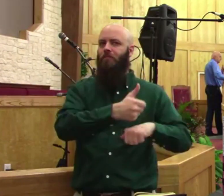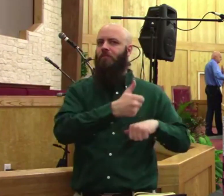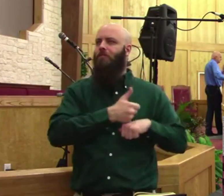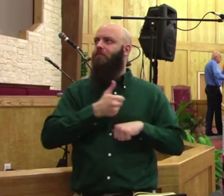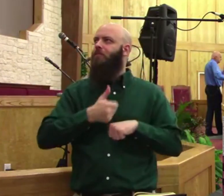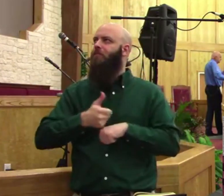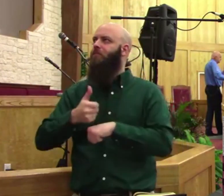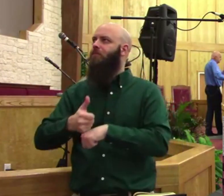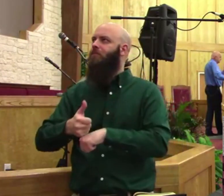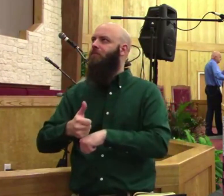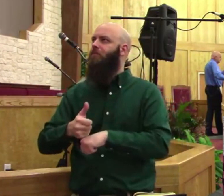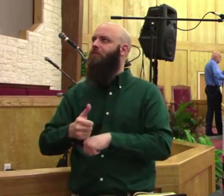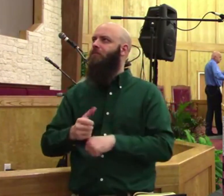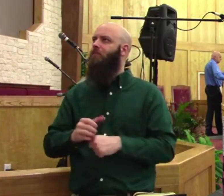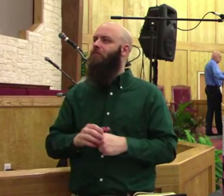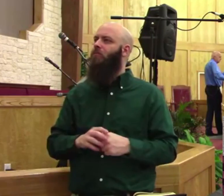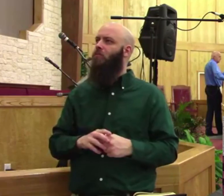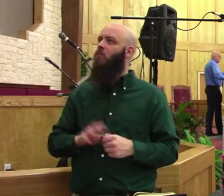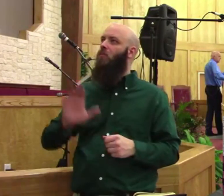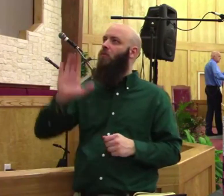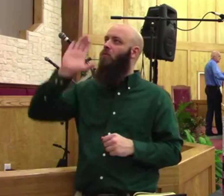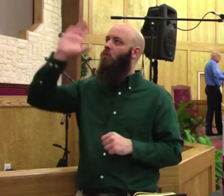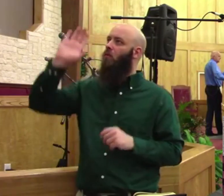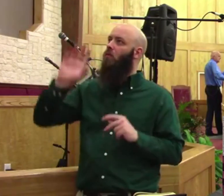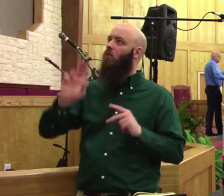And you've given your people